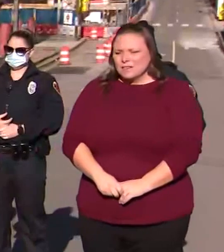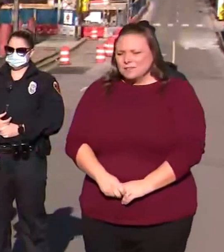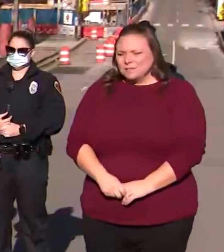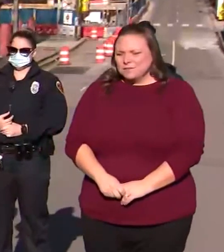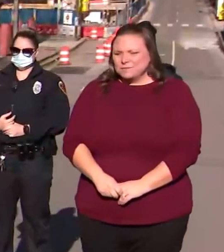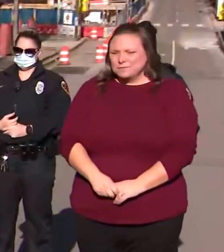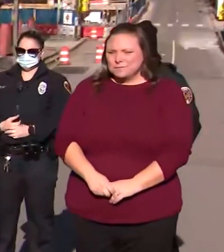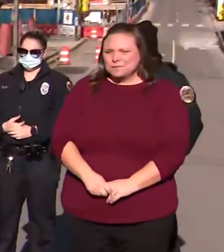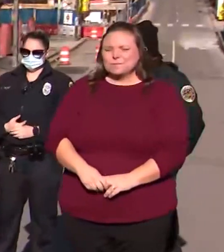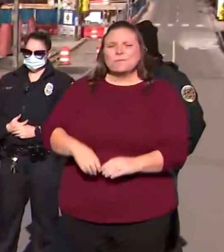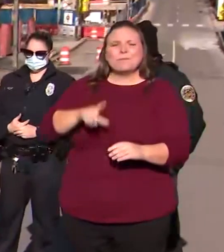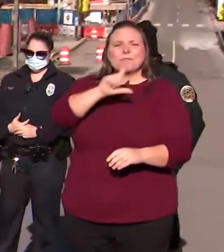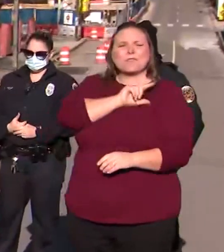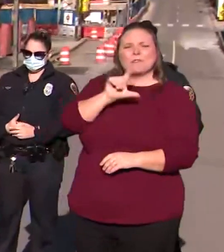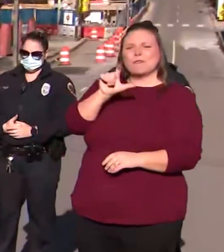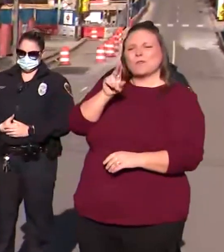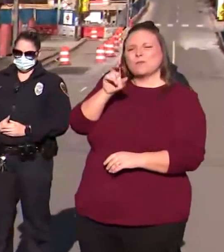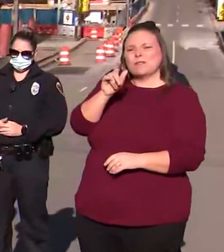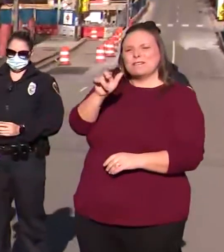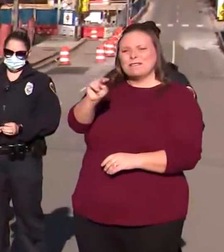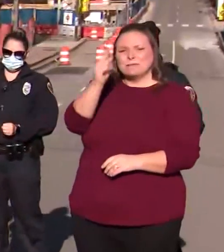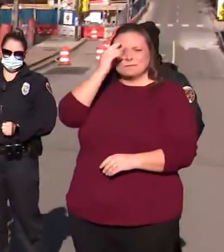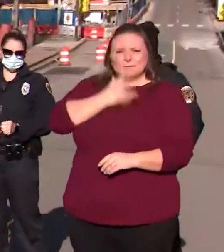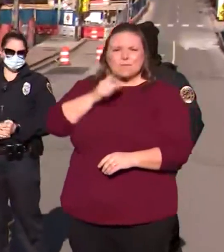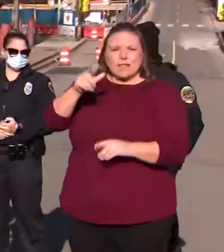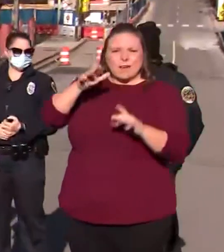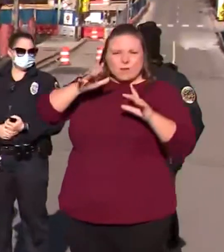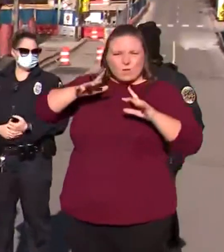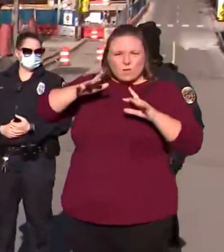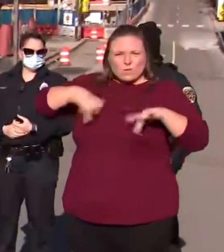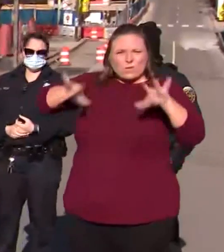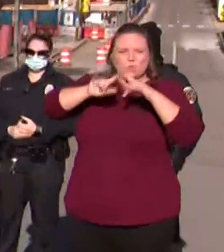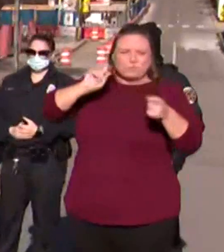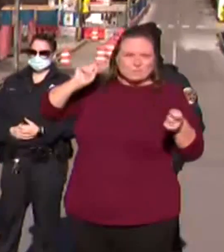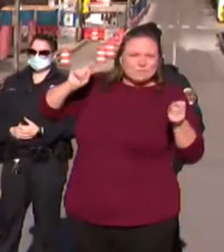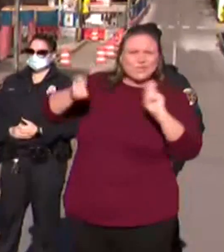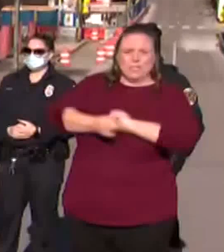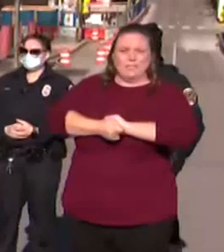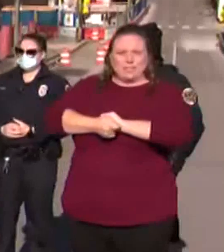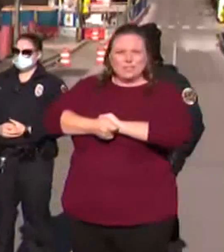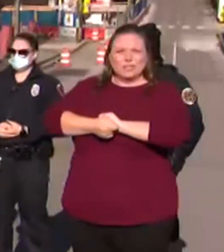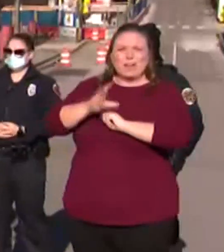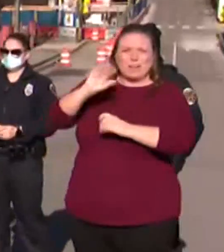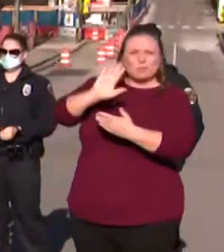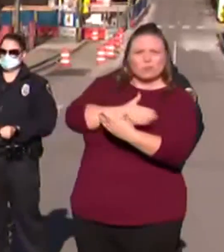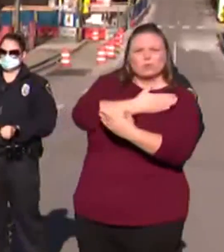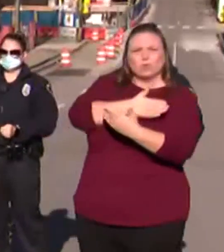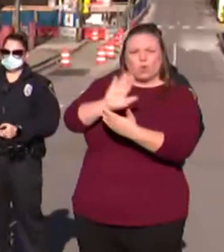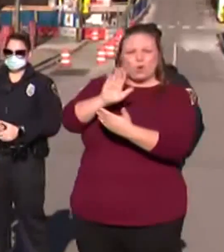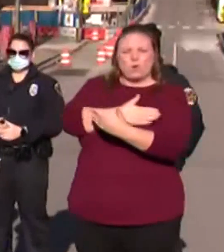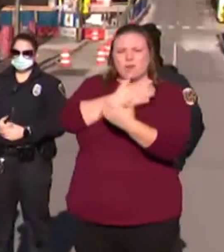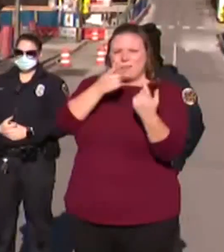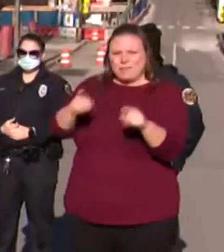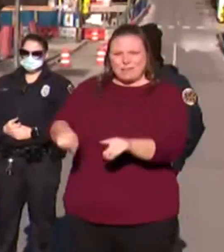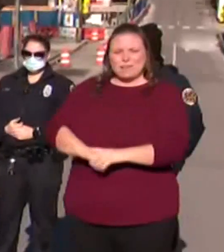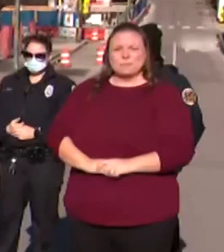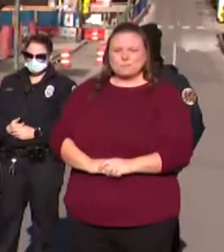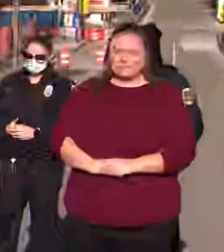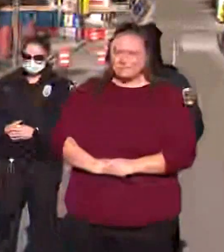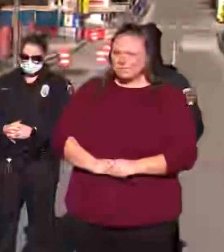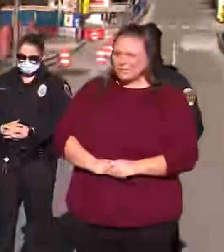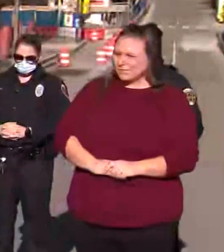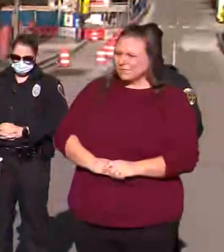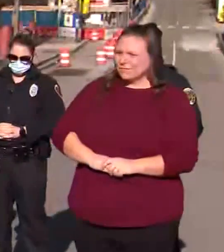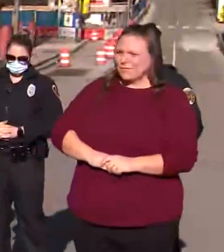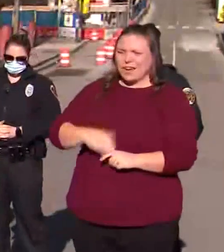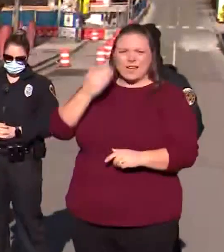At that point, Officer Llewellyn, who was outside, let us know that the recording had changed. I believe that's when a song started playing. I don't know what